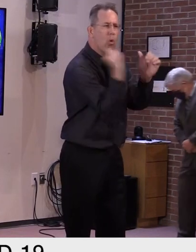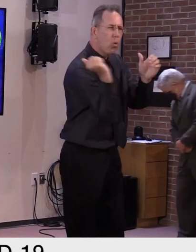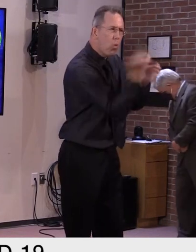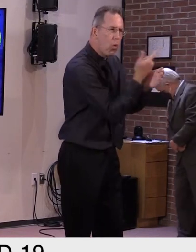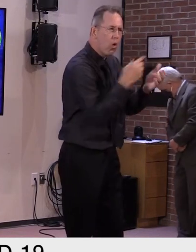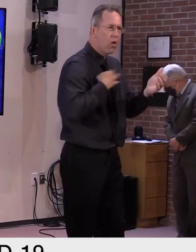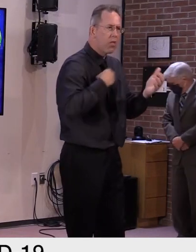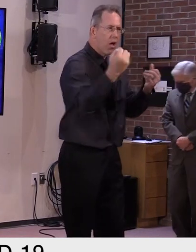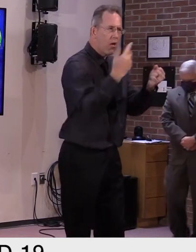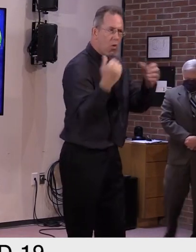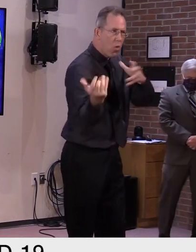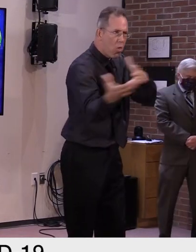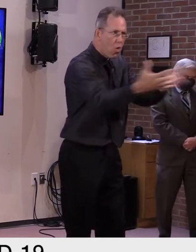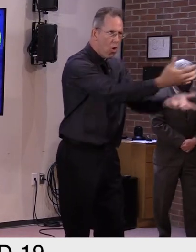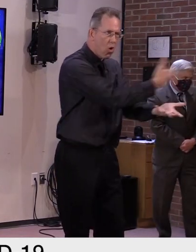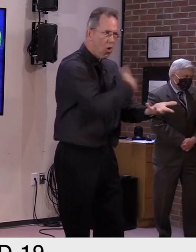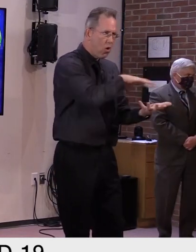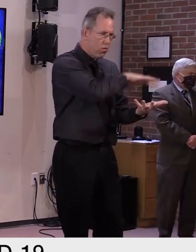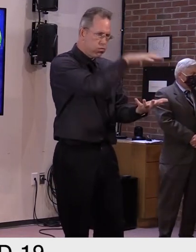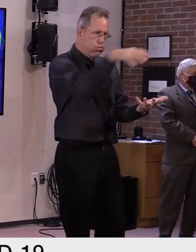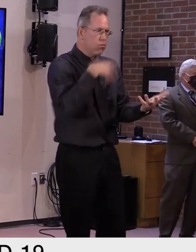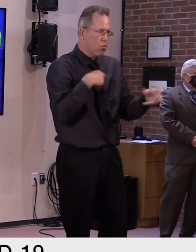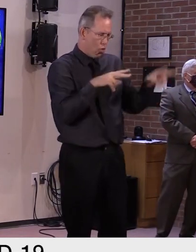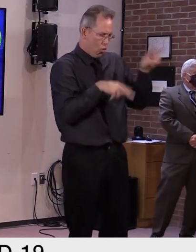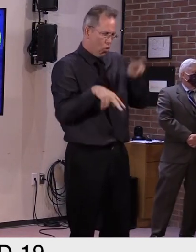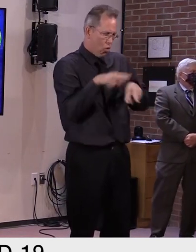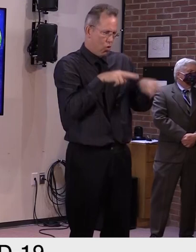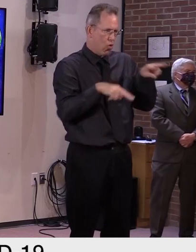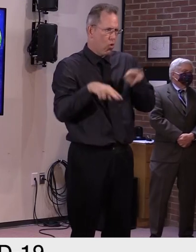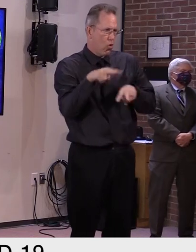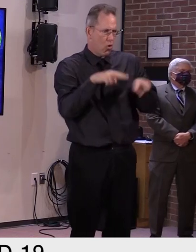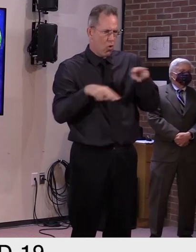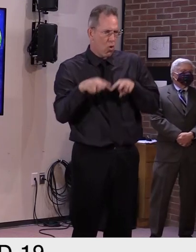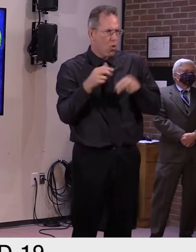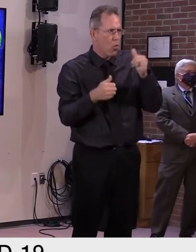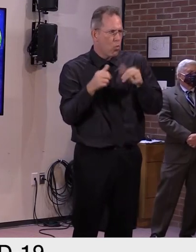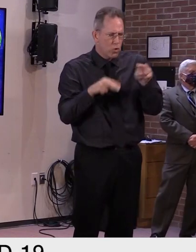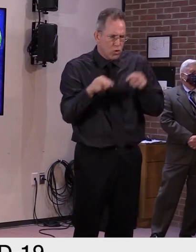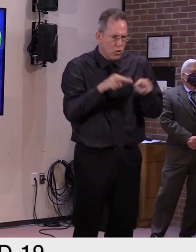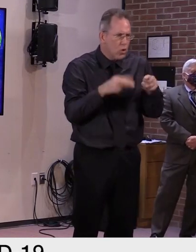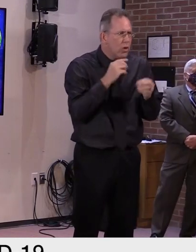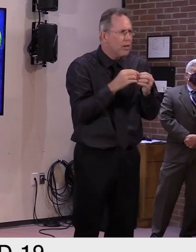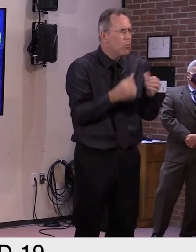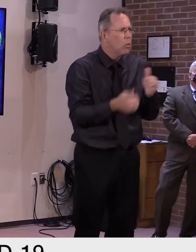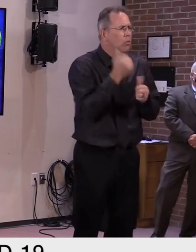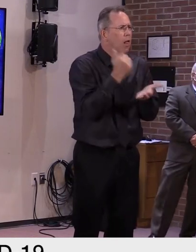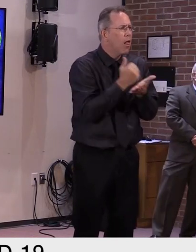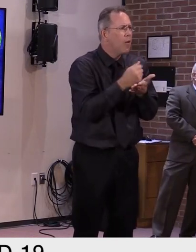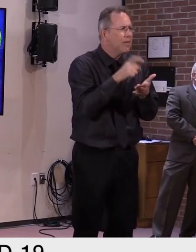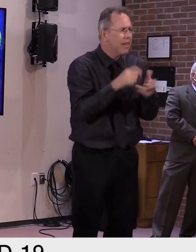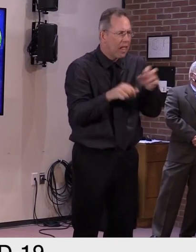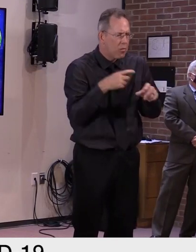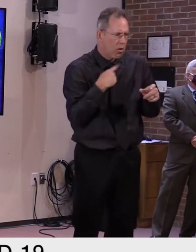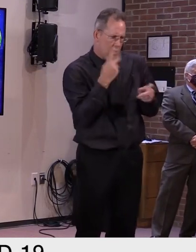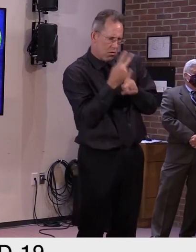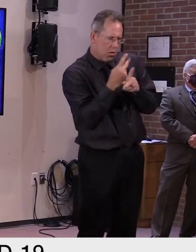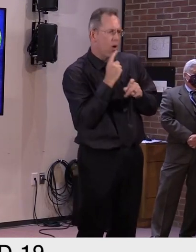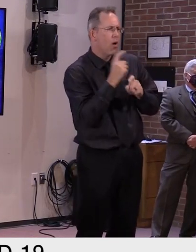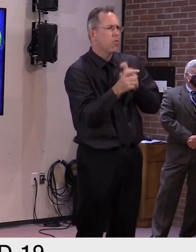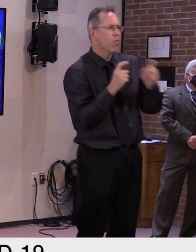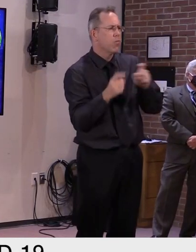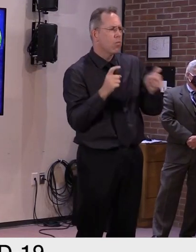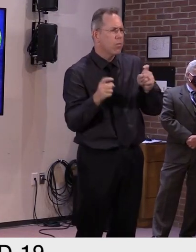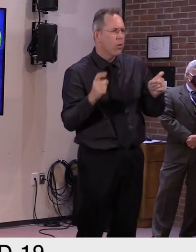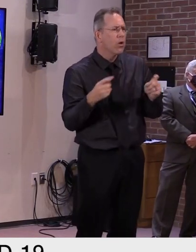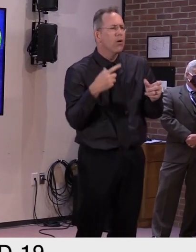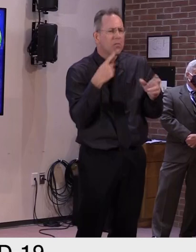demand, and then be able to distribute grants to those who applied, with awards being adjusted just based on how much